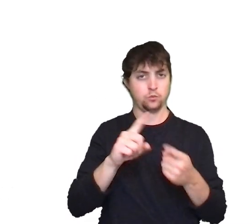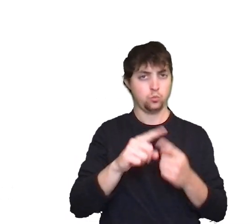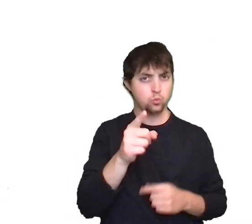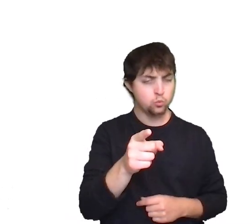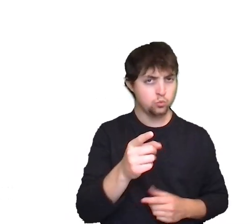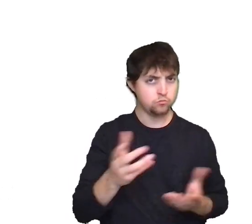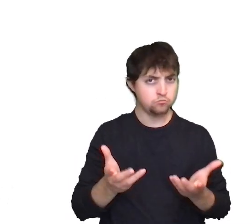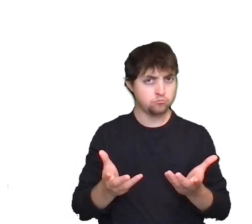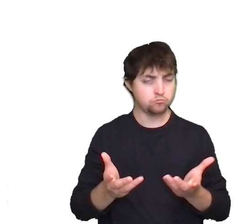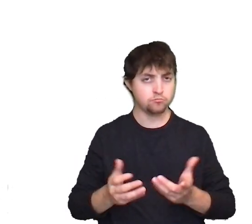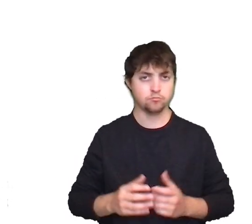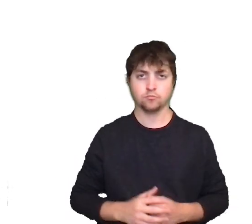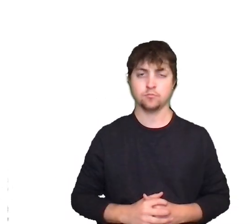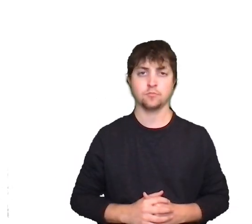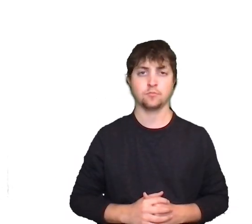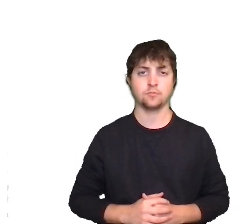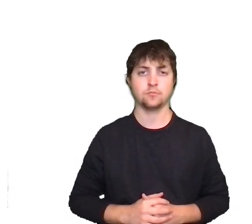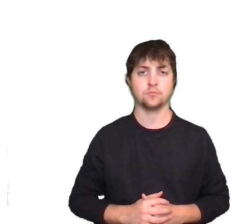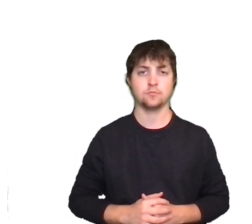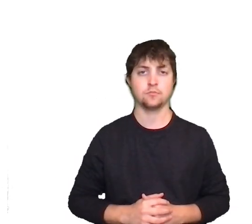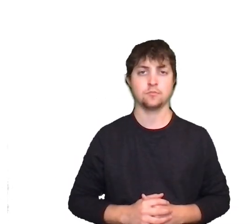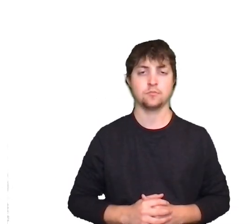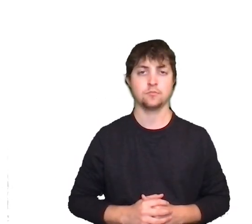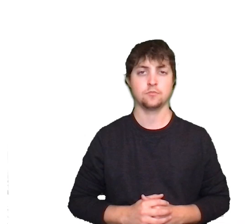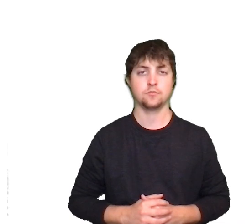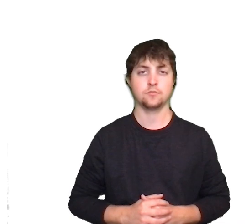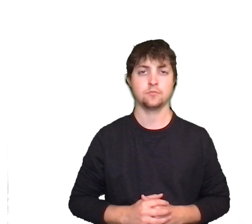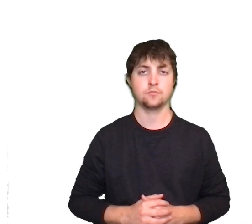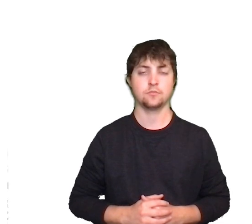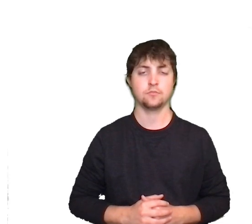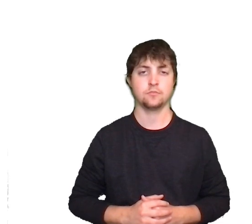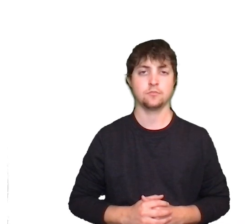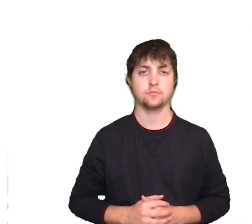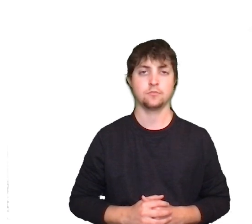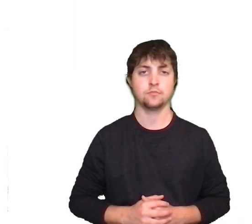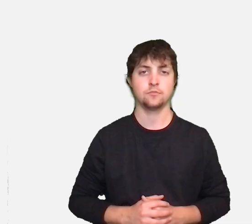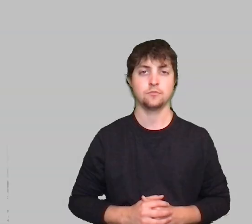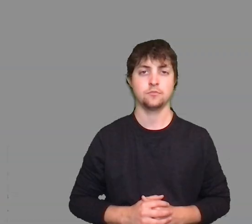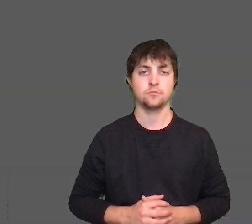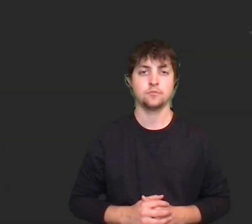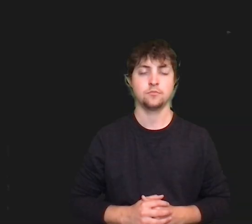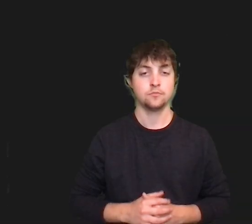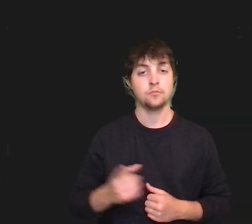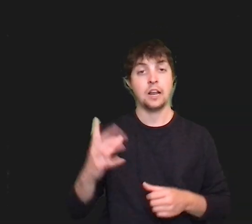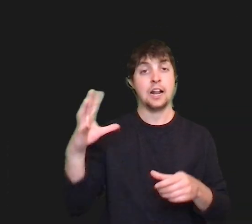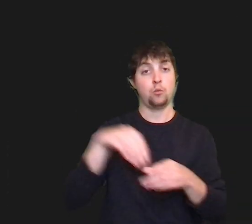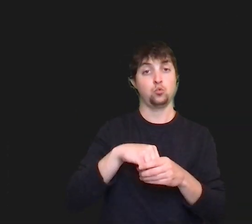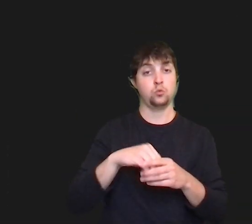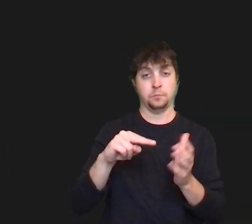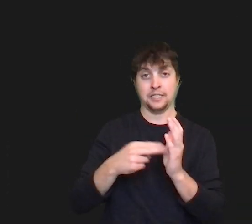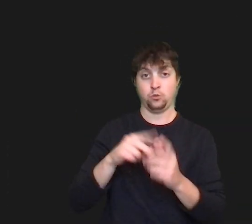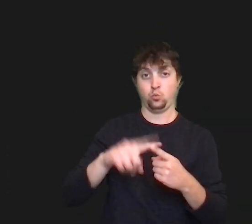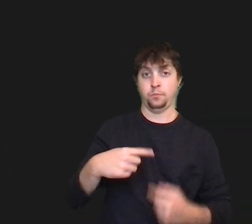text, "What does accessibility and inclusion mean to you?" Head and shoulders shot of Skittles. Inclusion